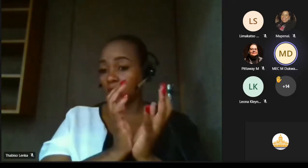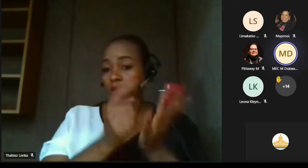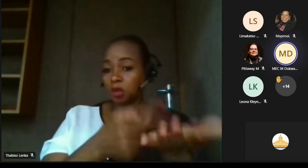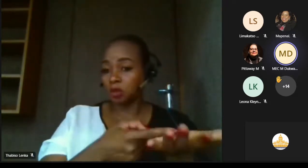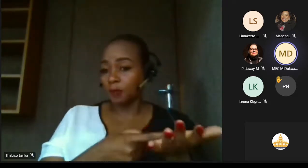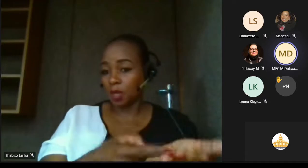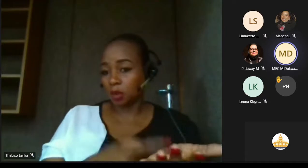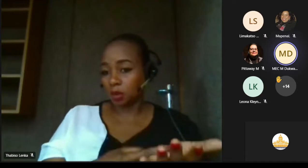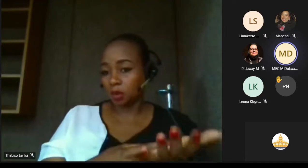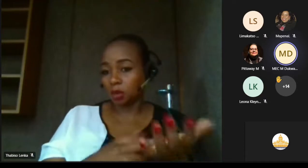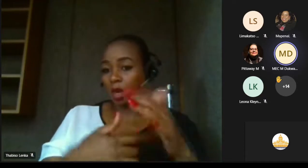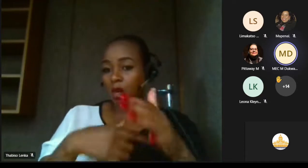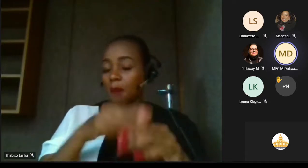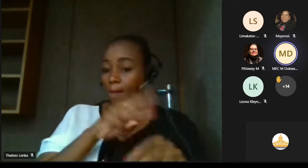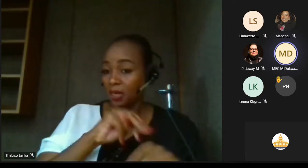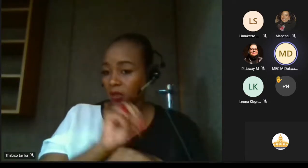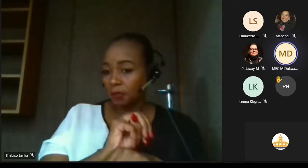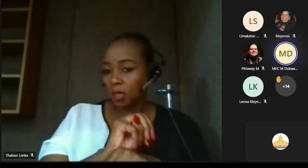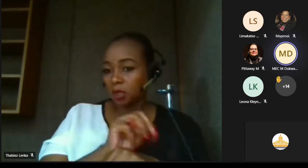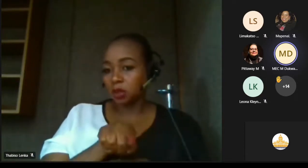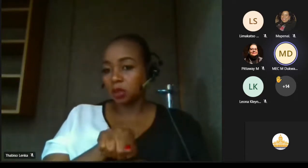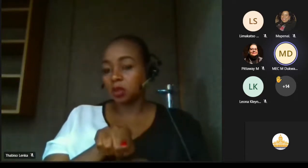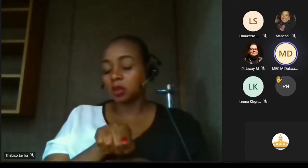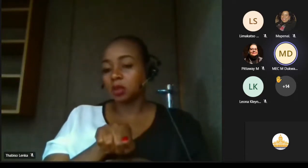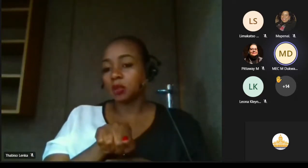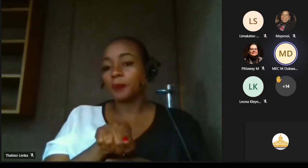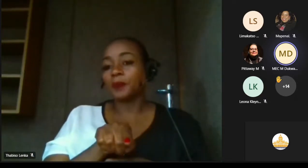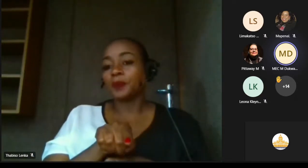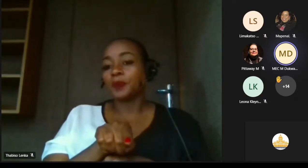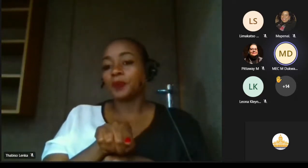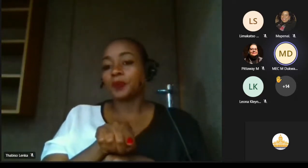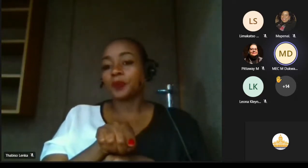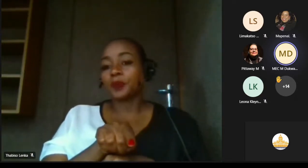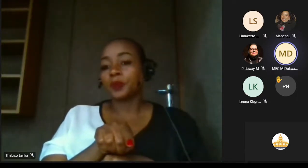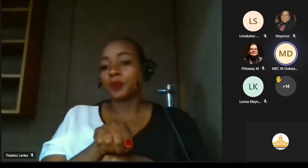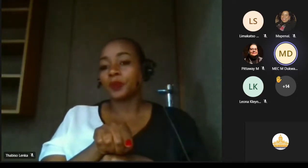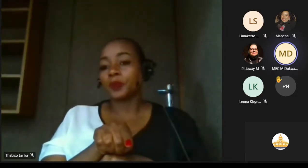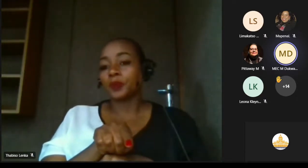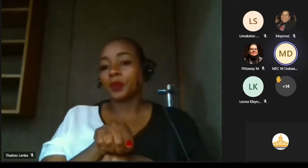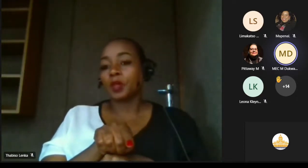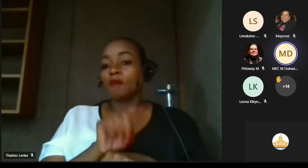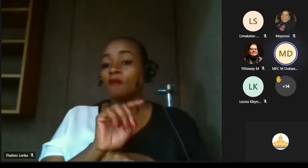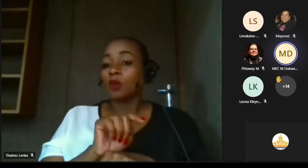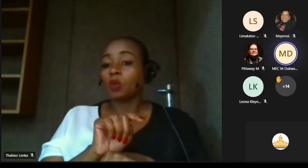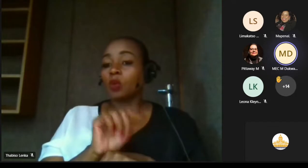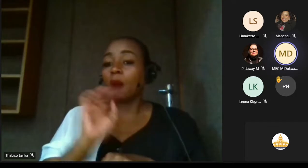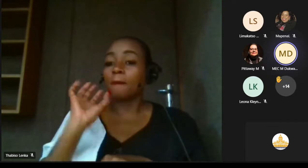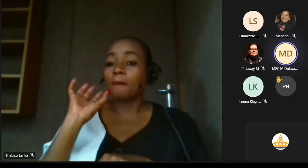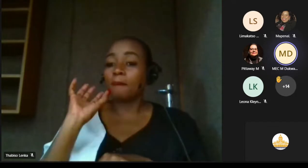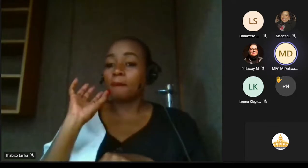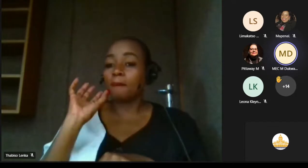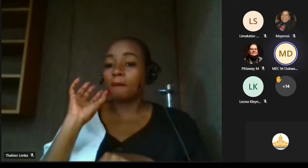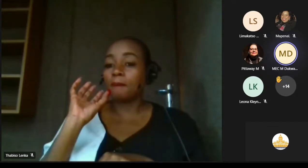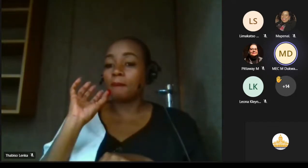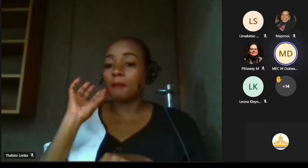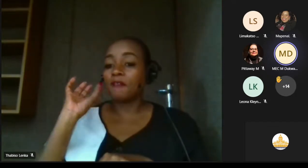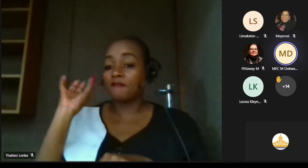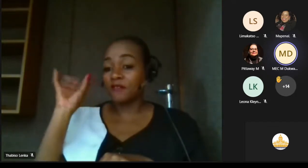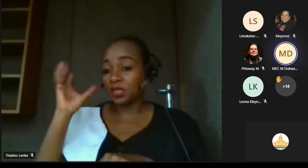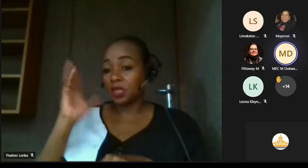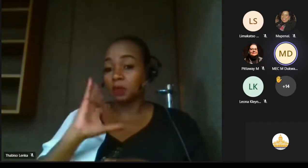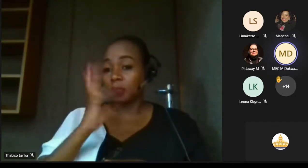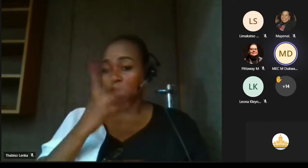government in this apex legislative platform of our beautiful province. This debate takes place a